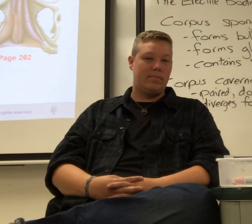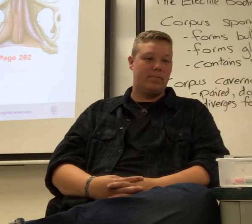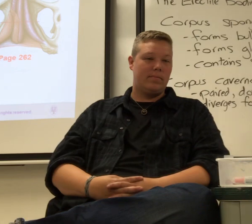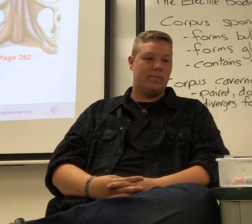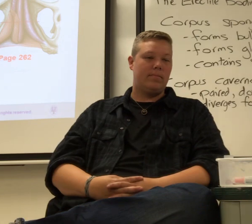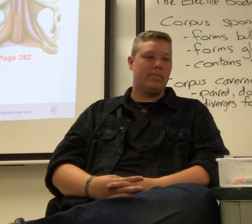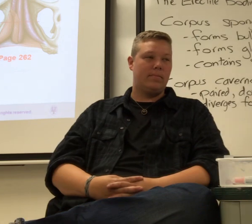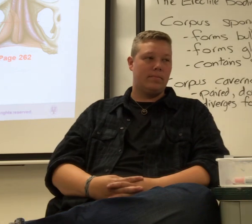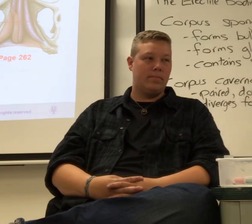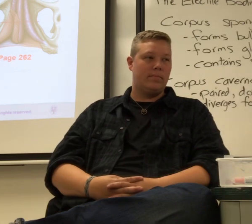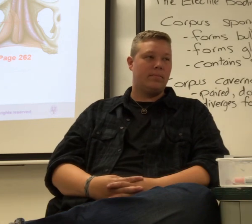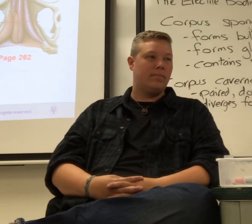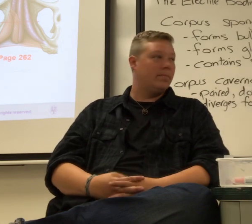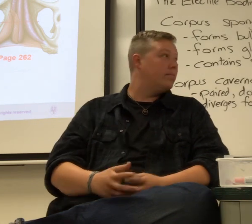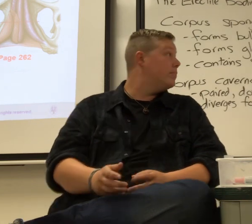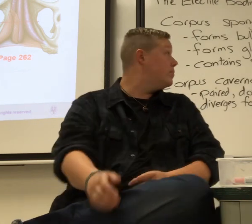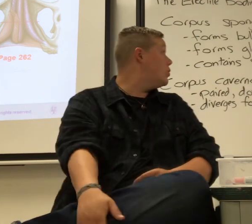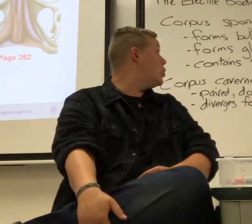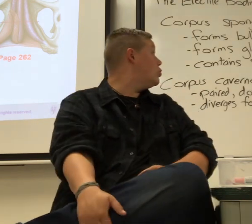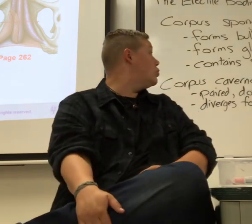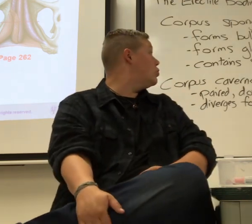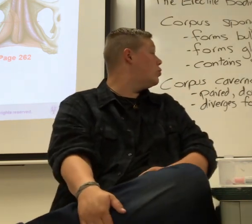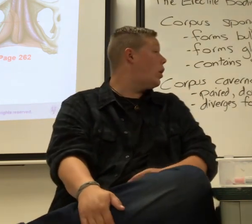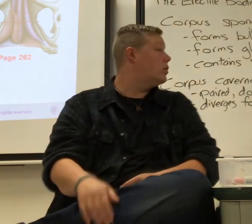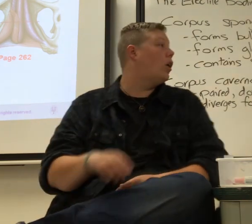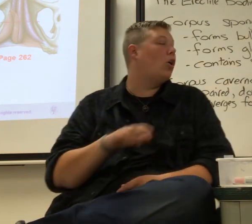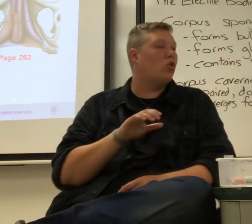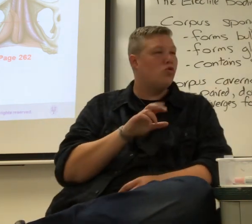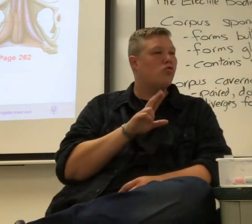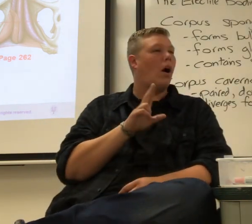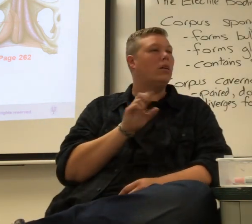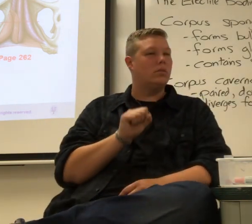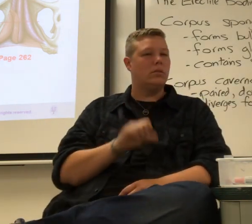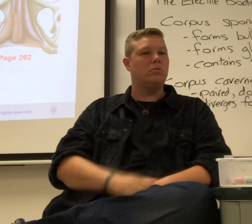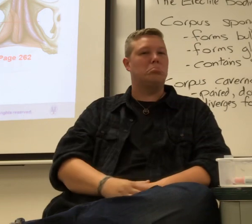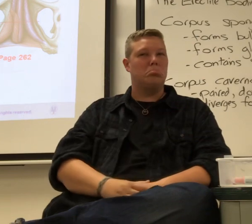of penis. Now, crus means legs,